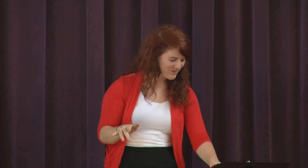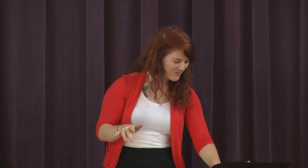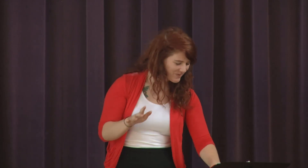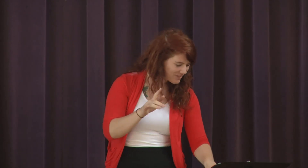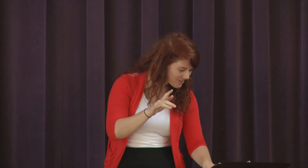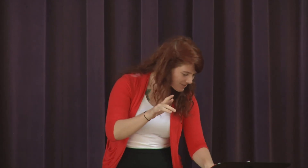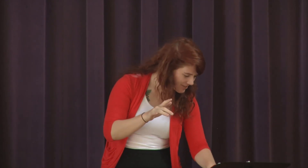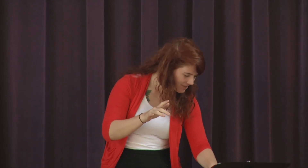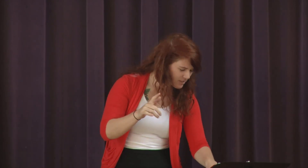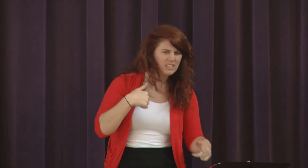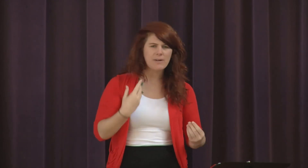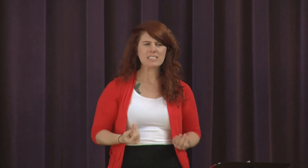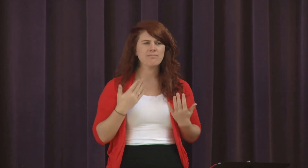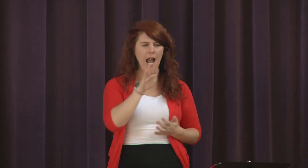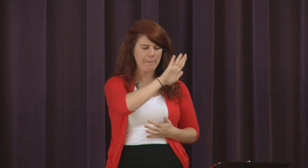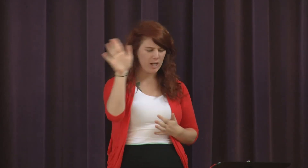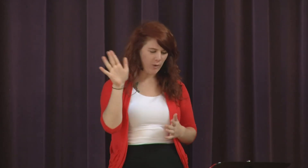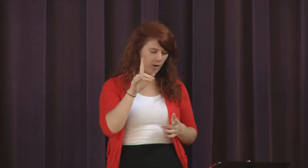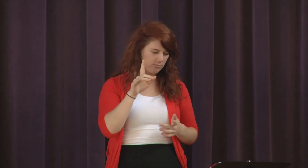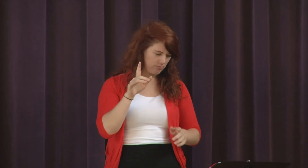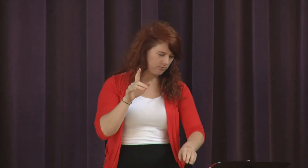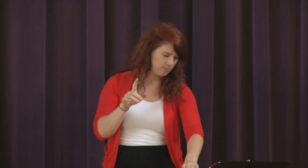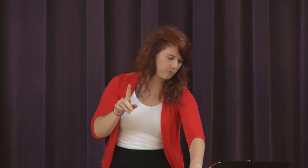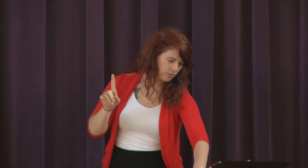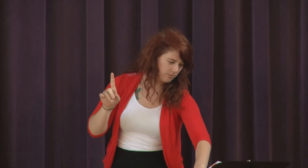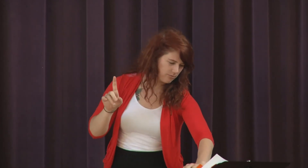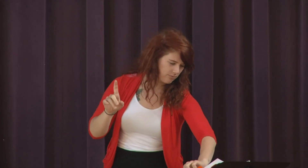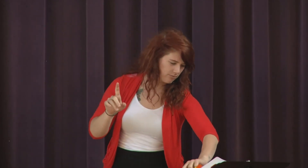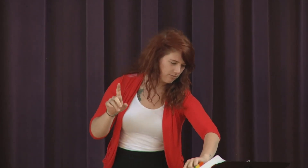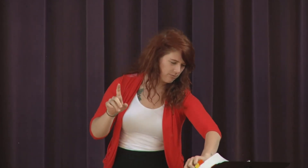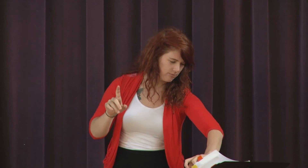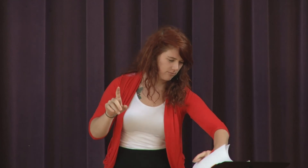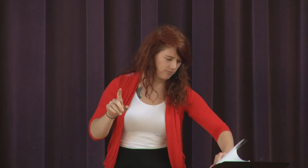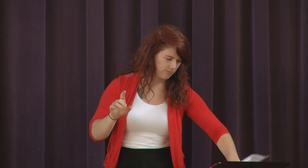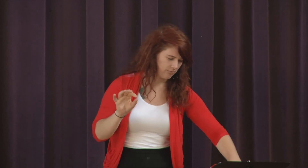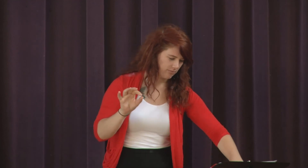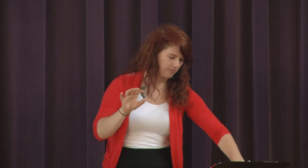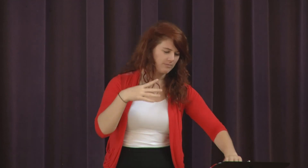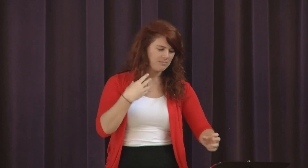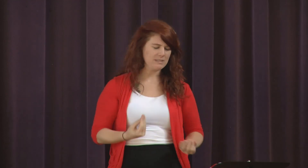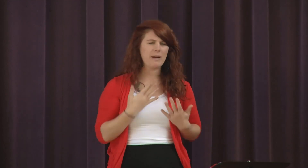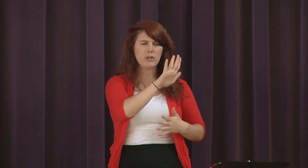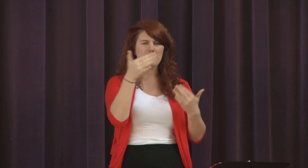of course, we don't have technology, so if you wouldn't mind, I'm going to be looking to my notes here.